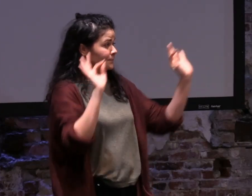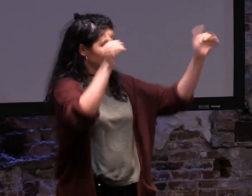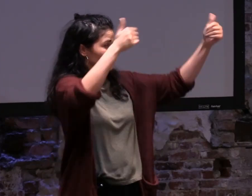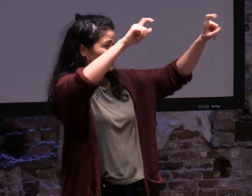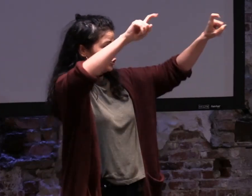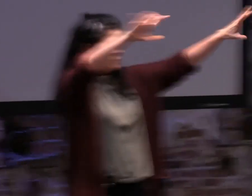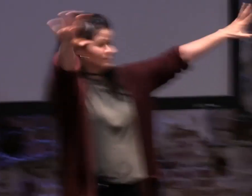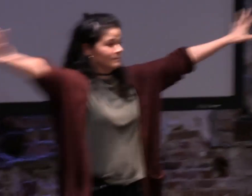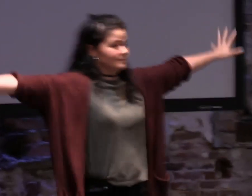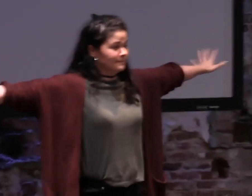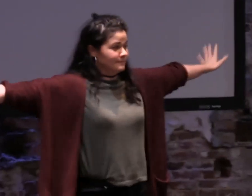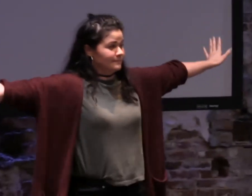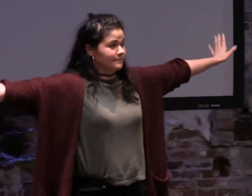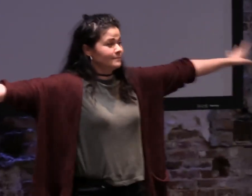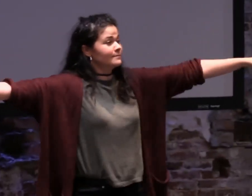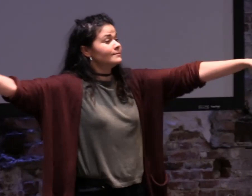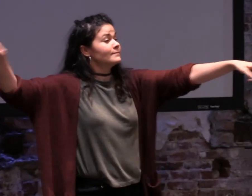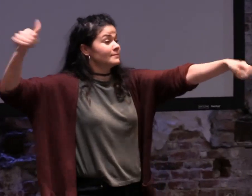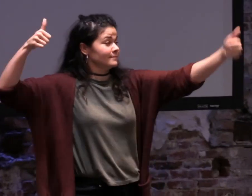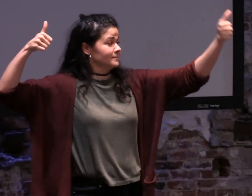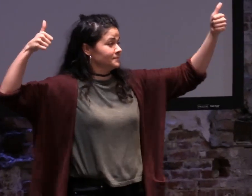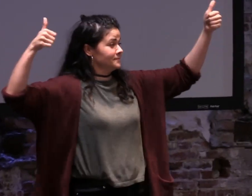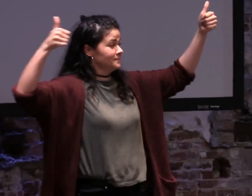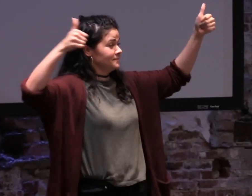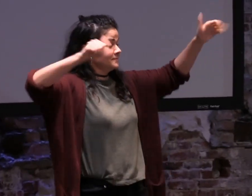Okay? All right, take a break. We're good.